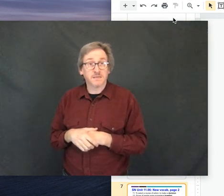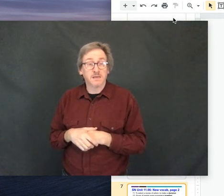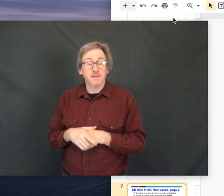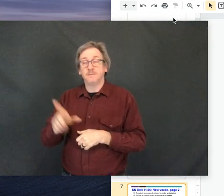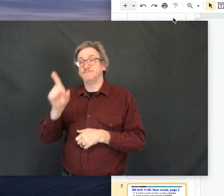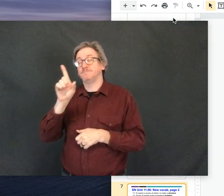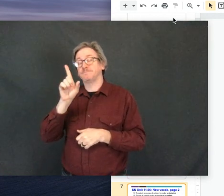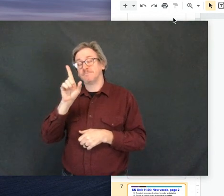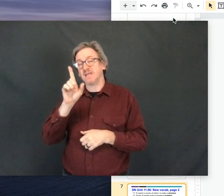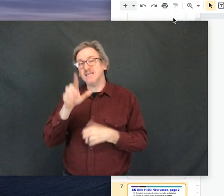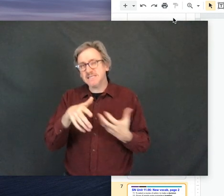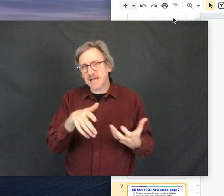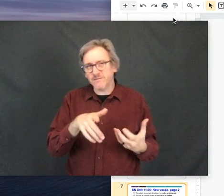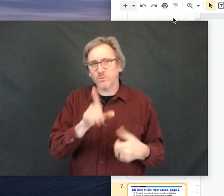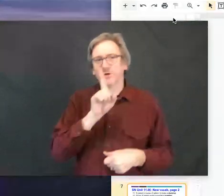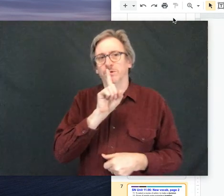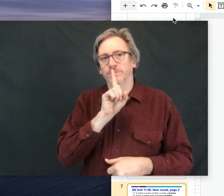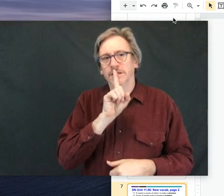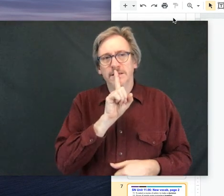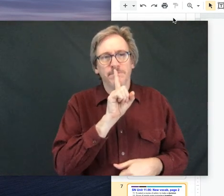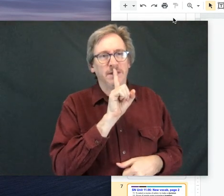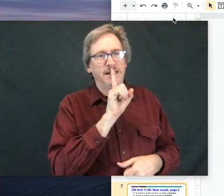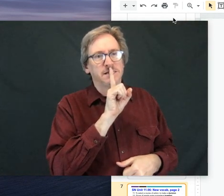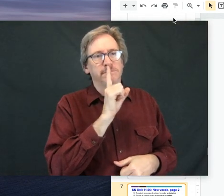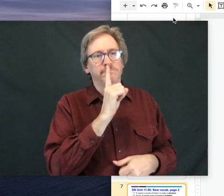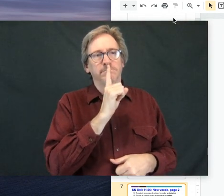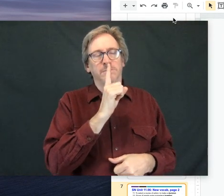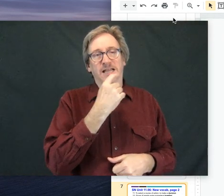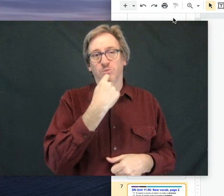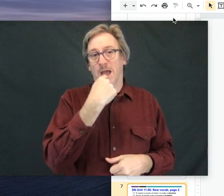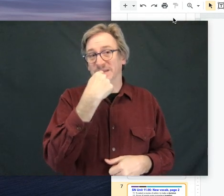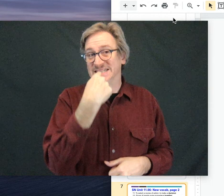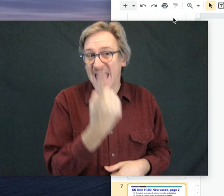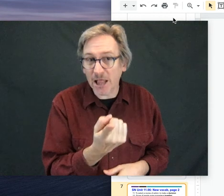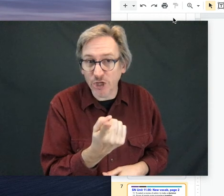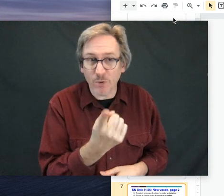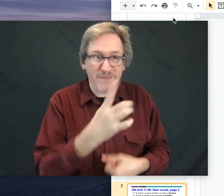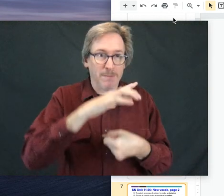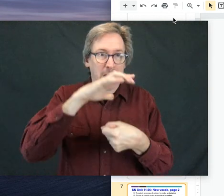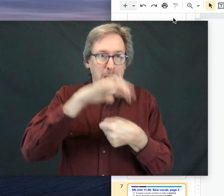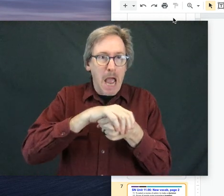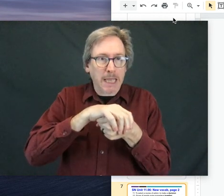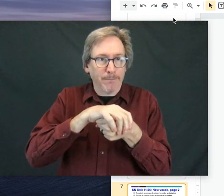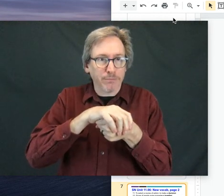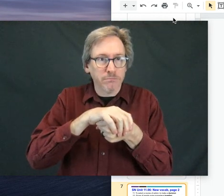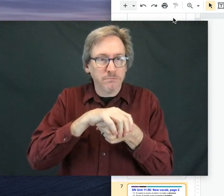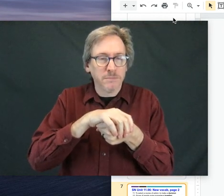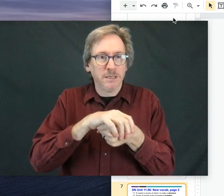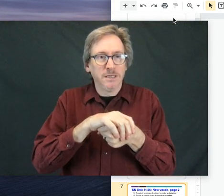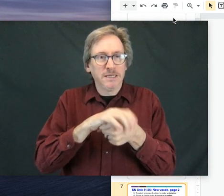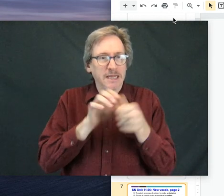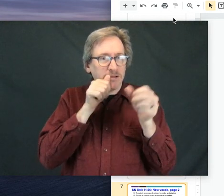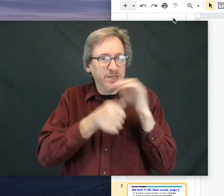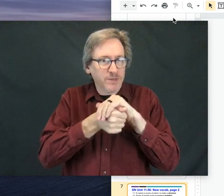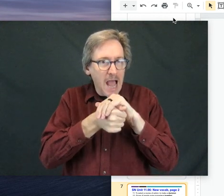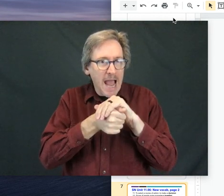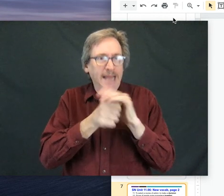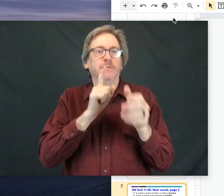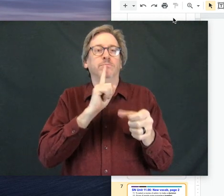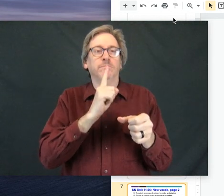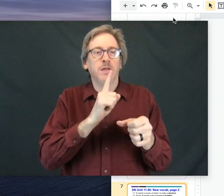Promise. This is kind of a weird one. It's I'm going to tell you, and then I'm going to lock it up. Kind of like we